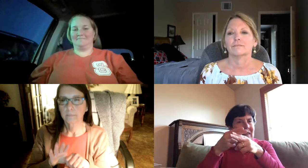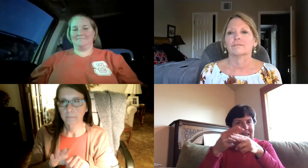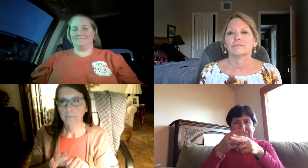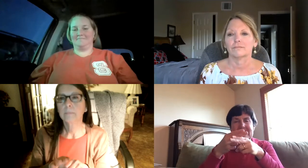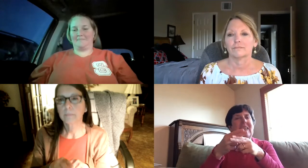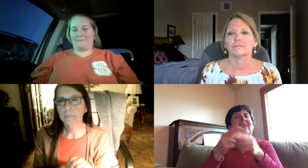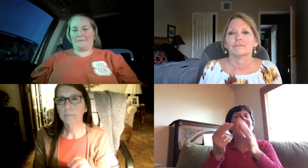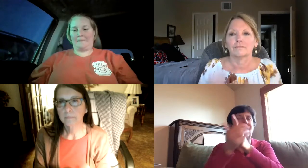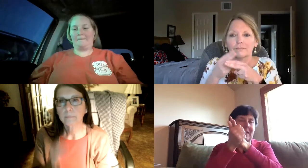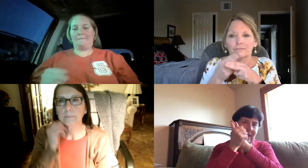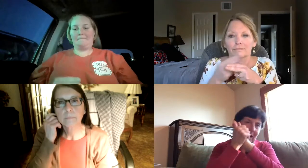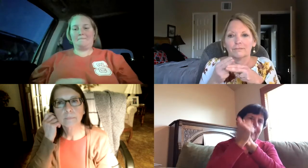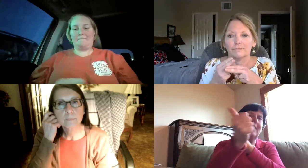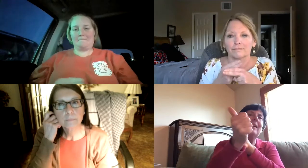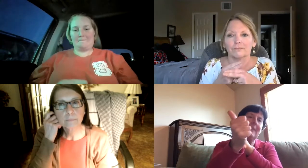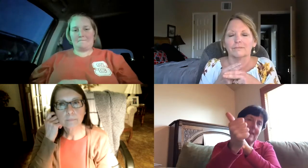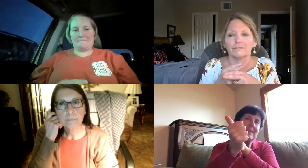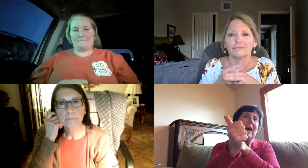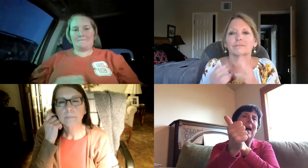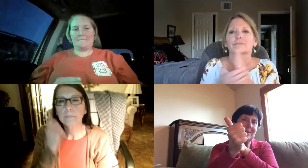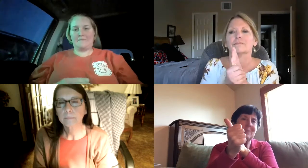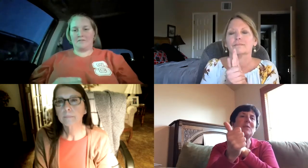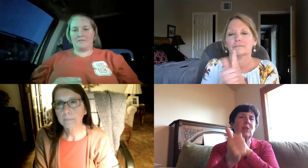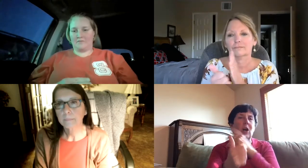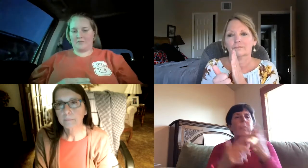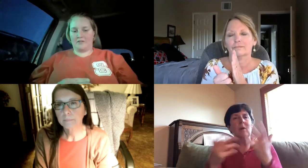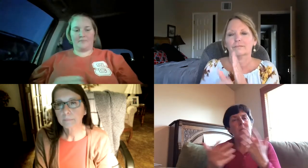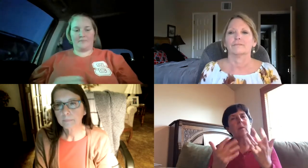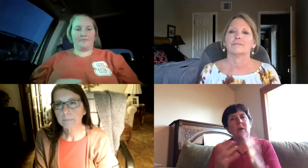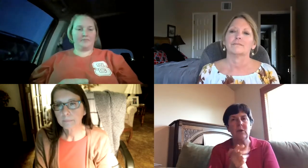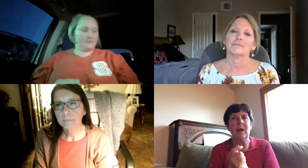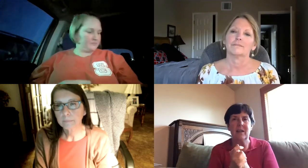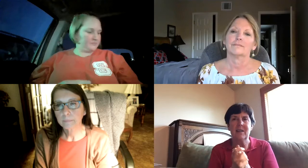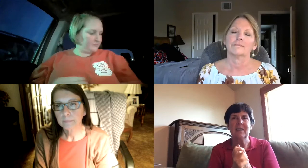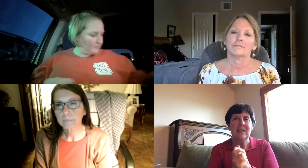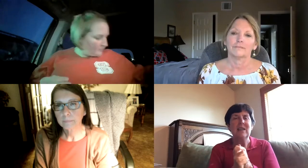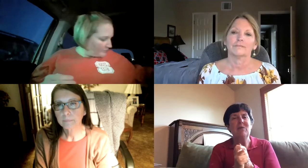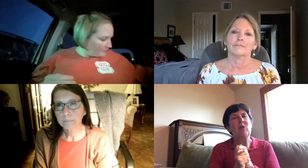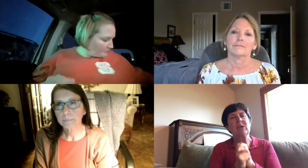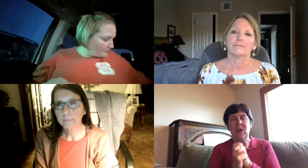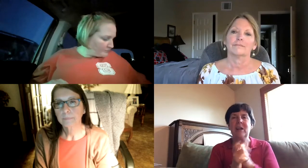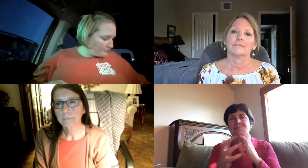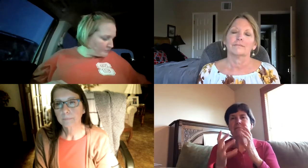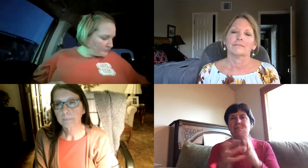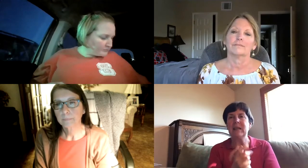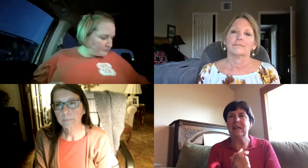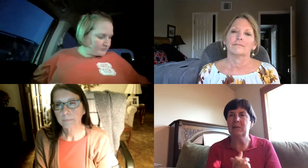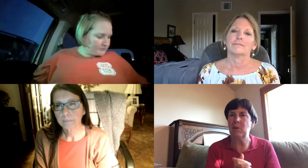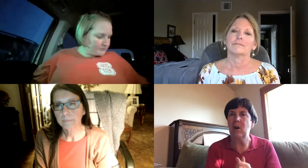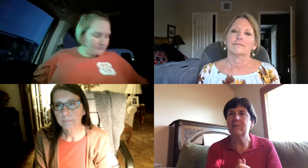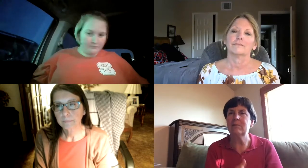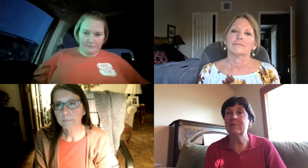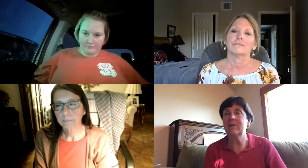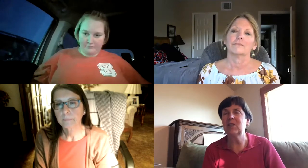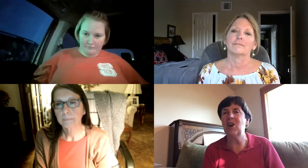short list that they think they're this at. So we really tried to focus on being a little